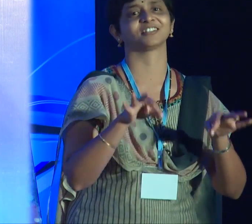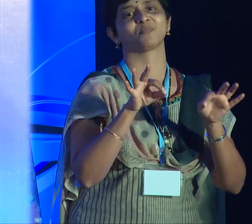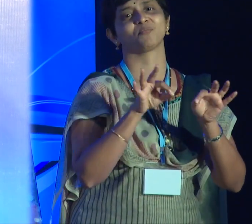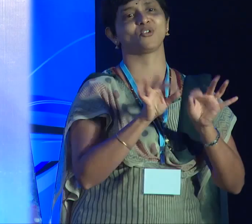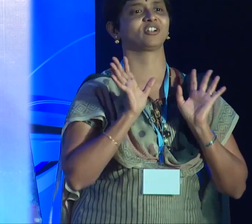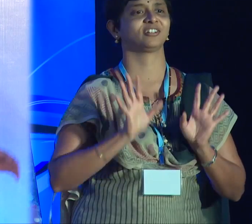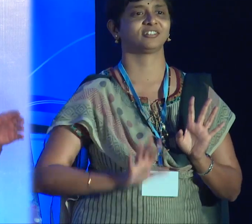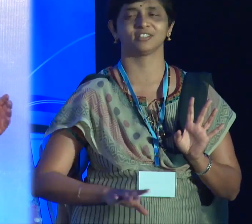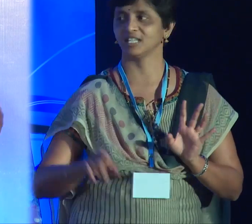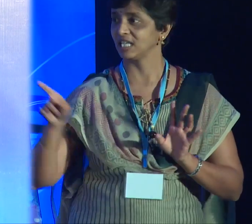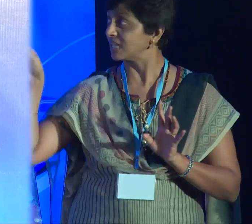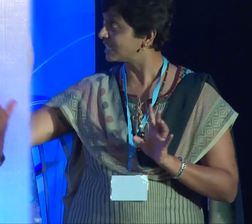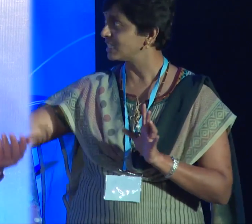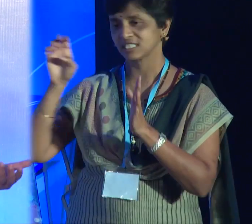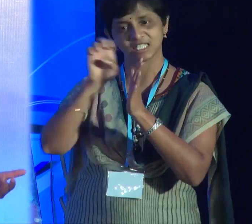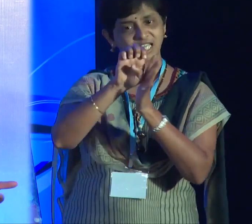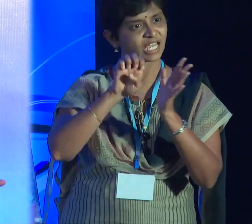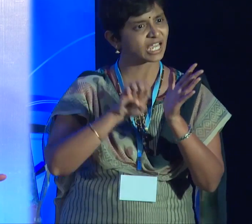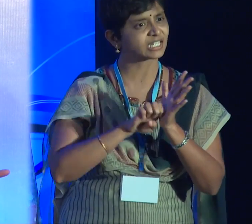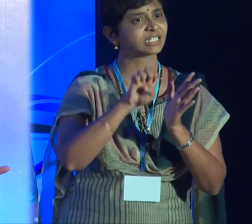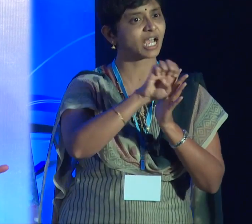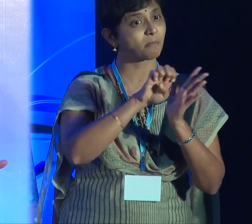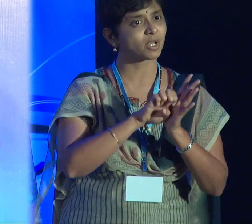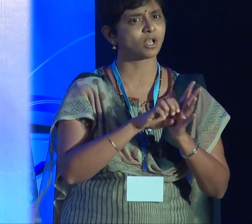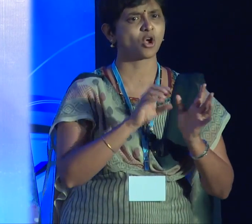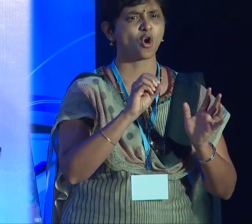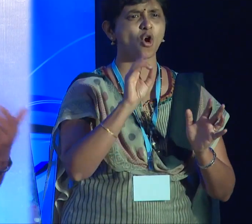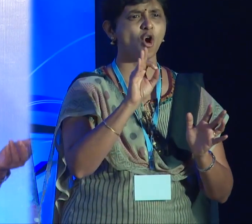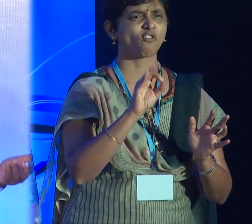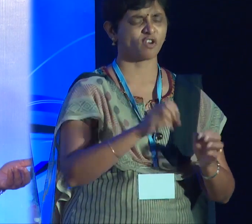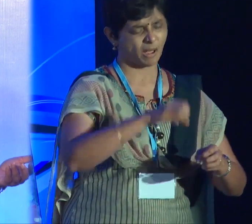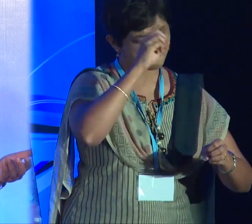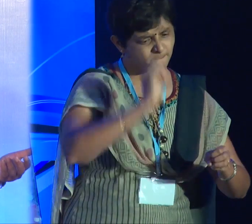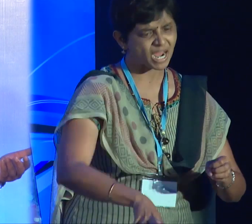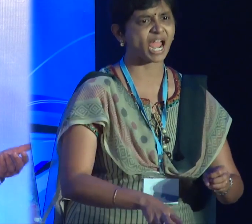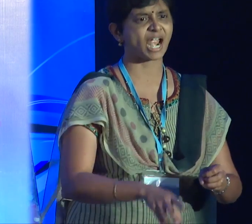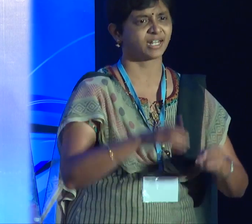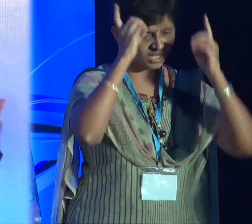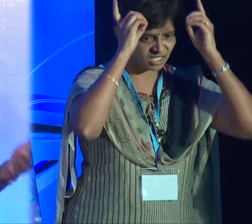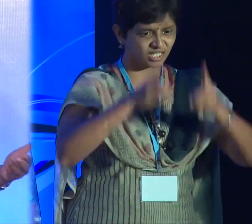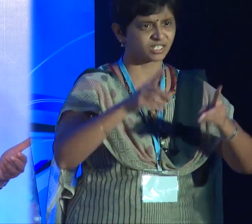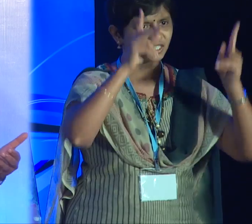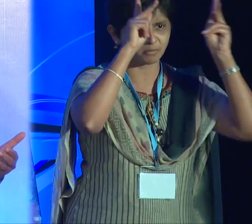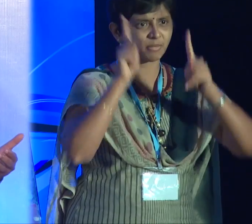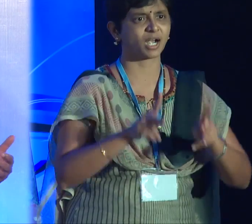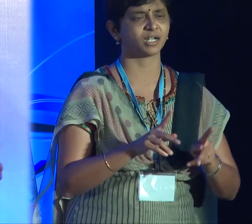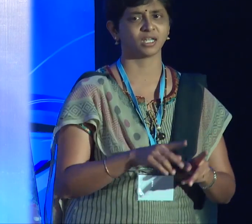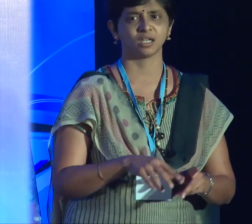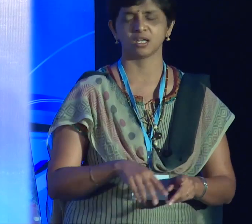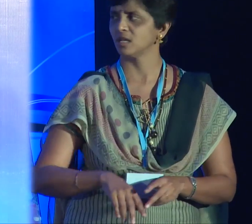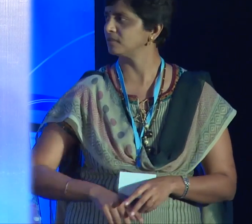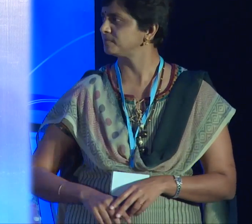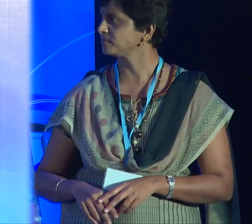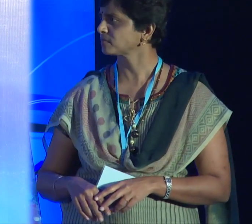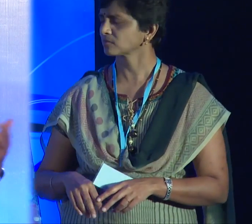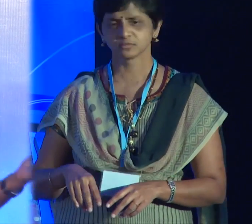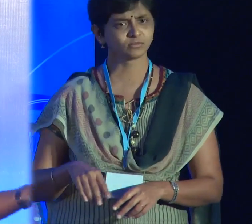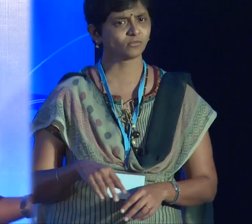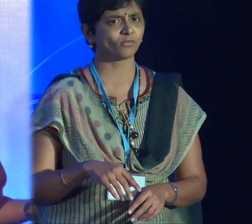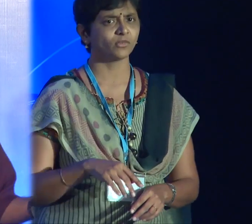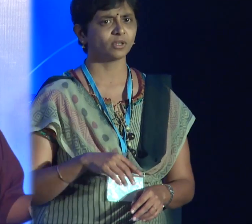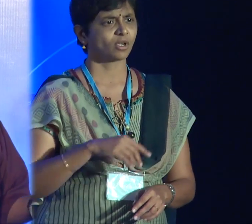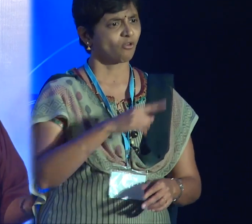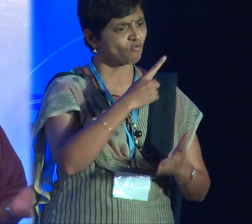is an example of a cruel decision, of denial, of denying people what should